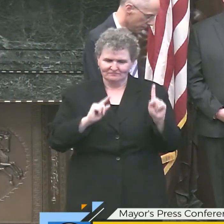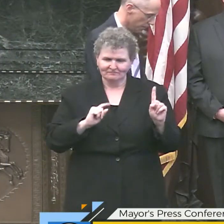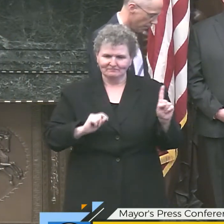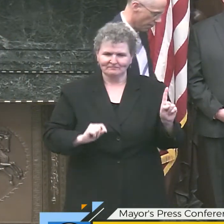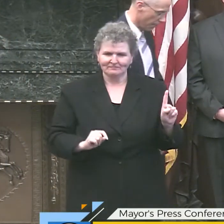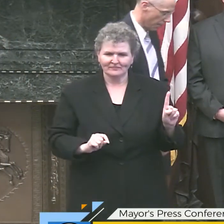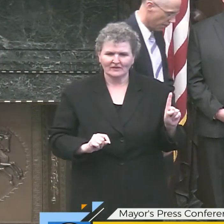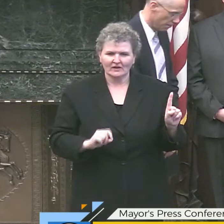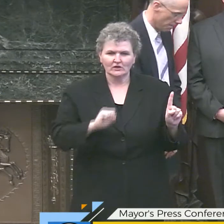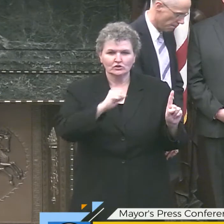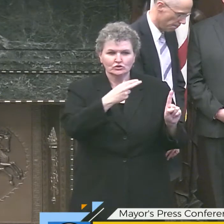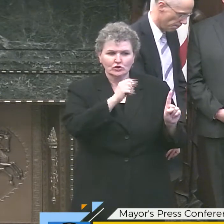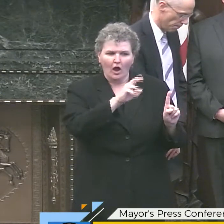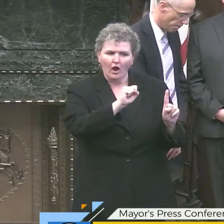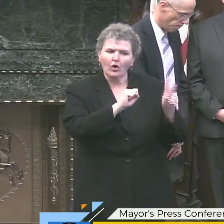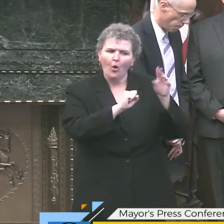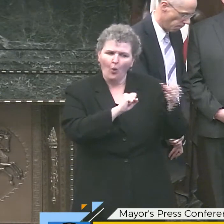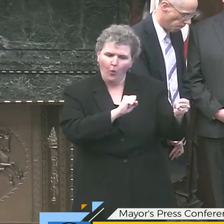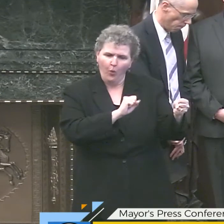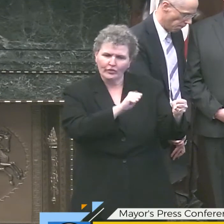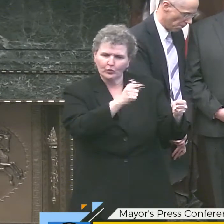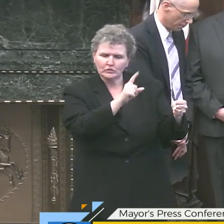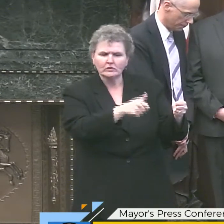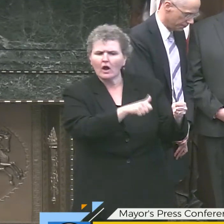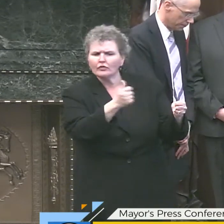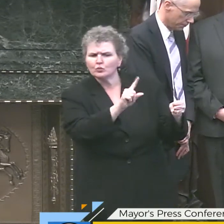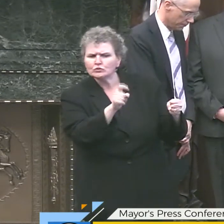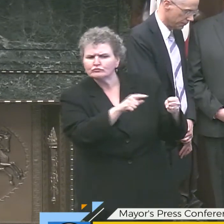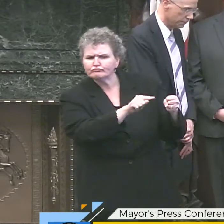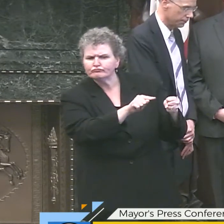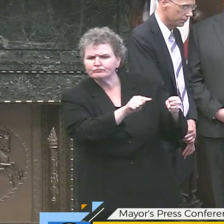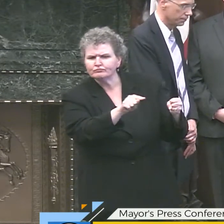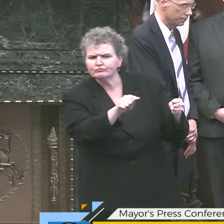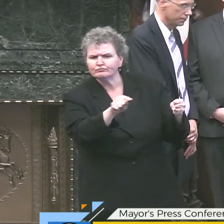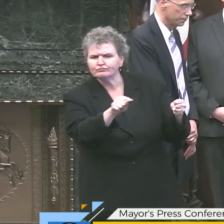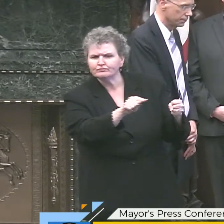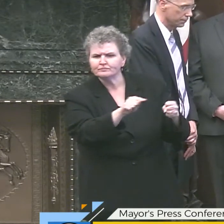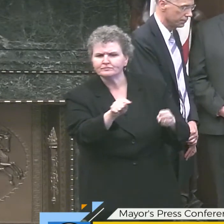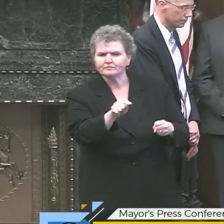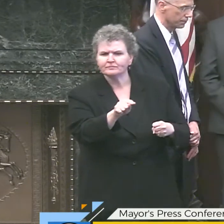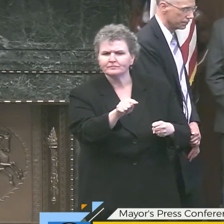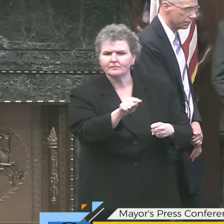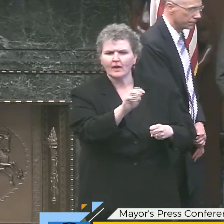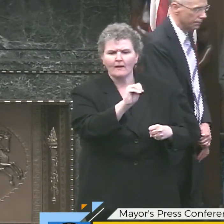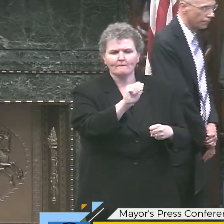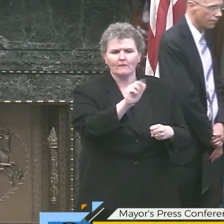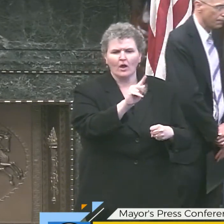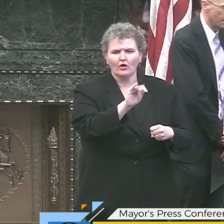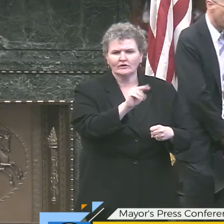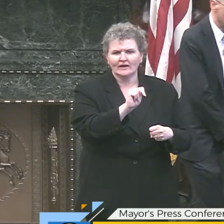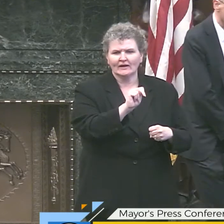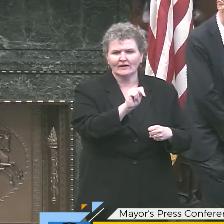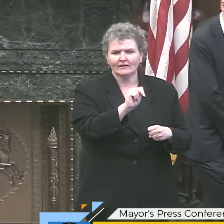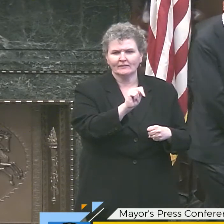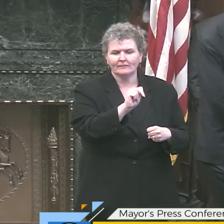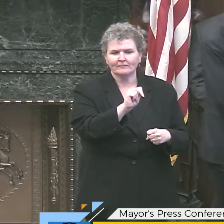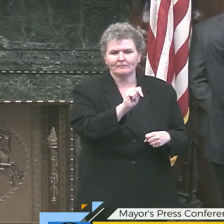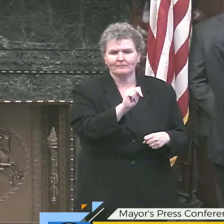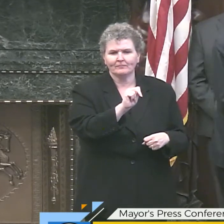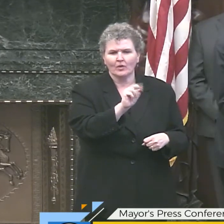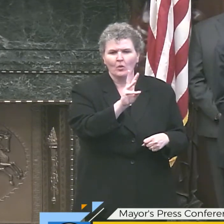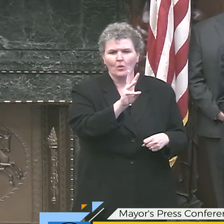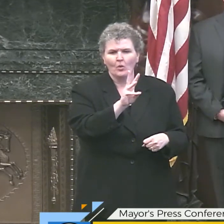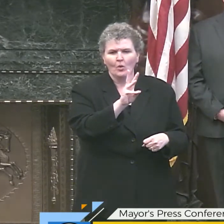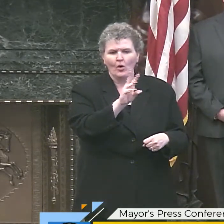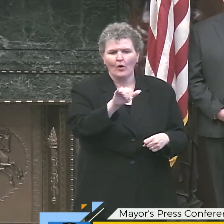you. Next, we are going to go to Martin Pratt at YBN Philly. You